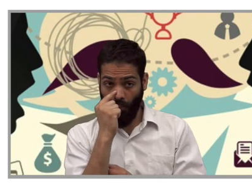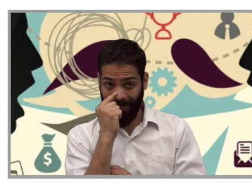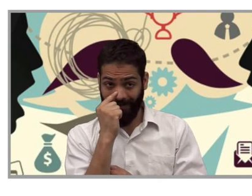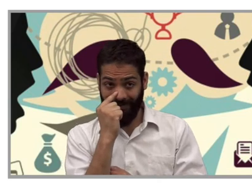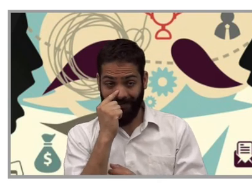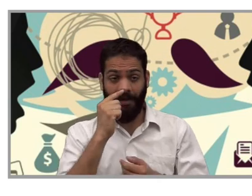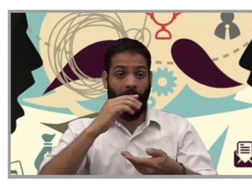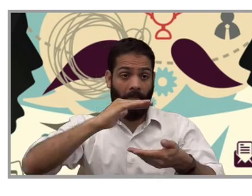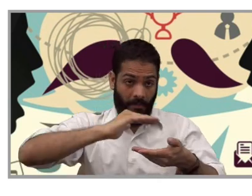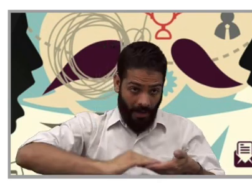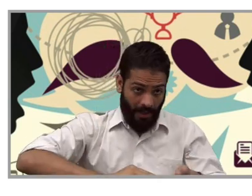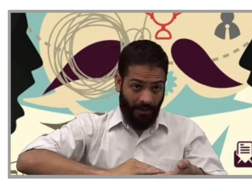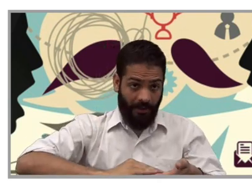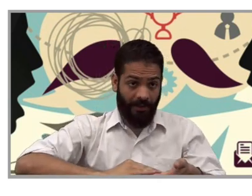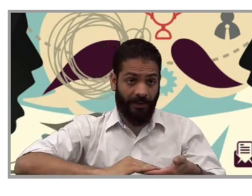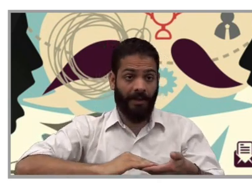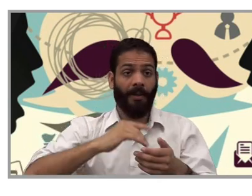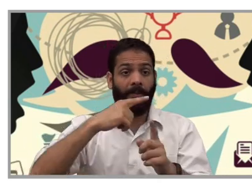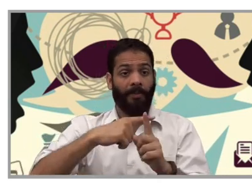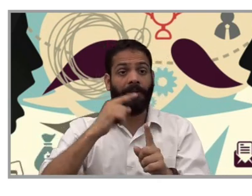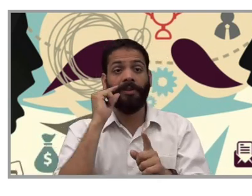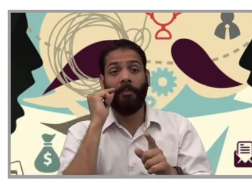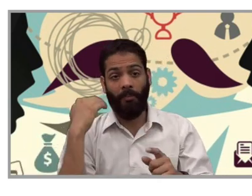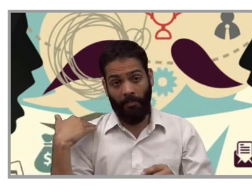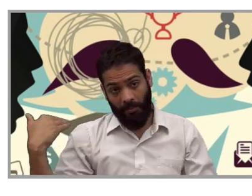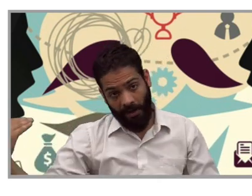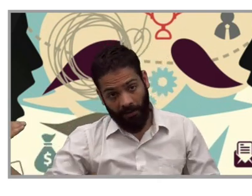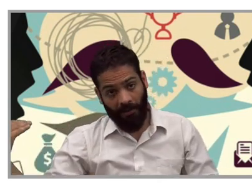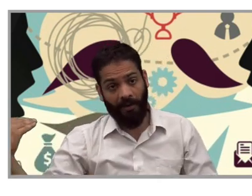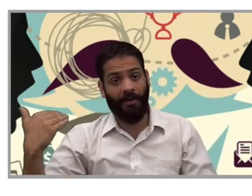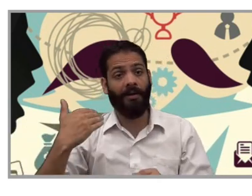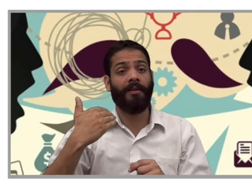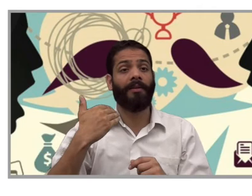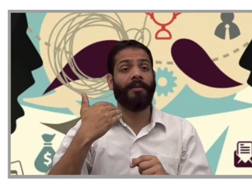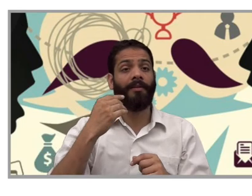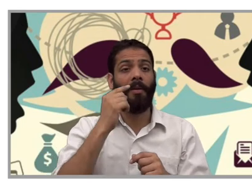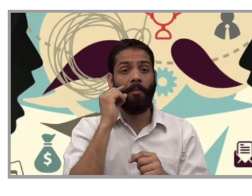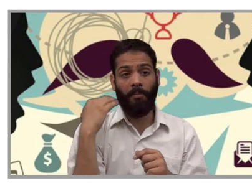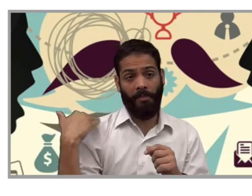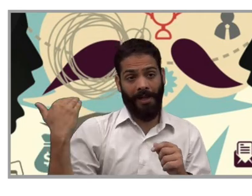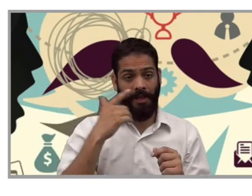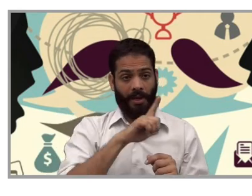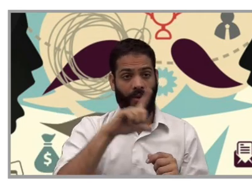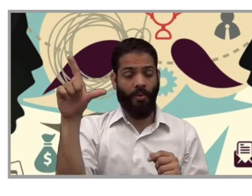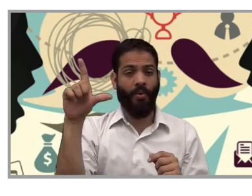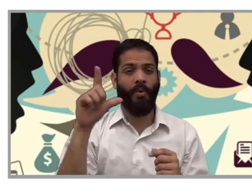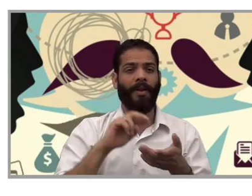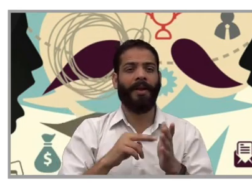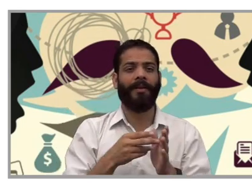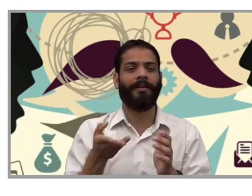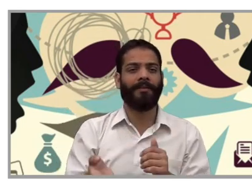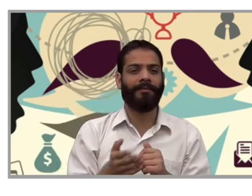Woman plus marry plus brother would be brother-in-law.